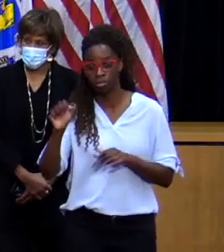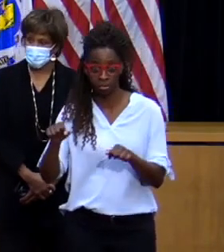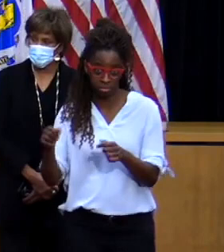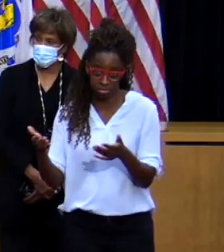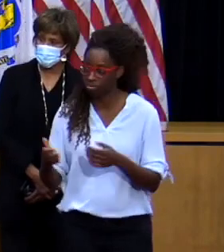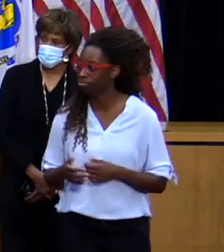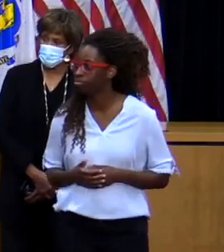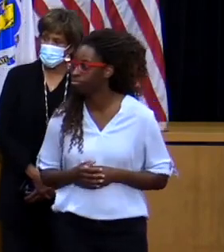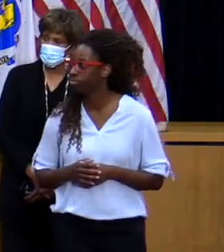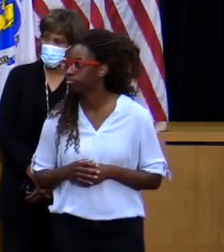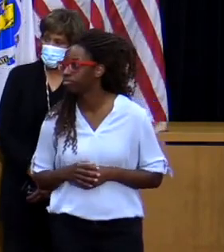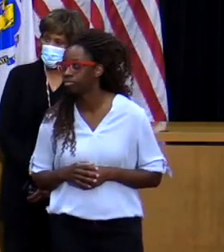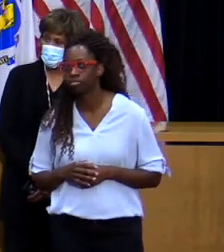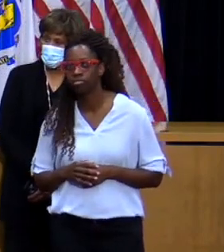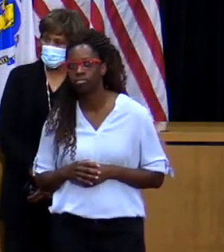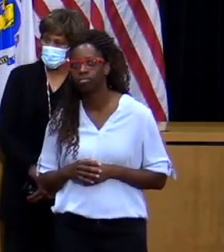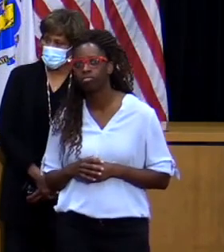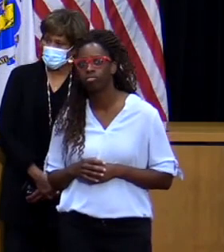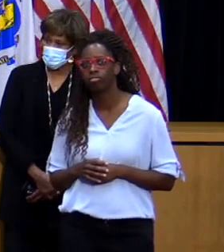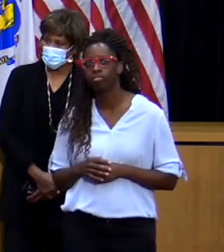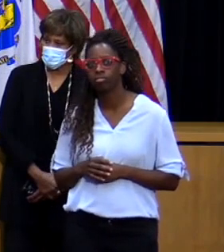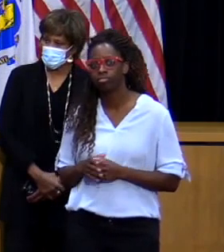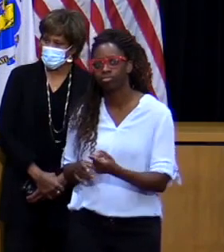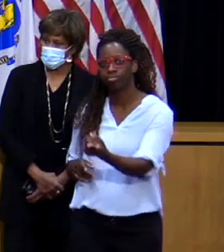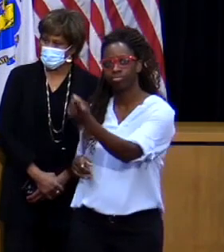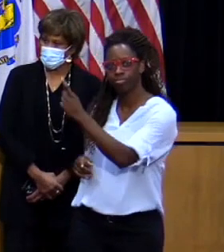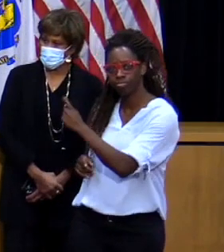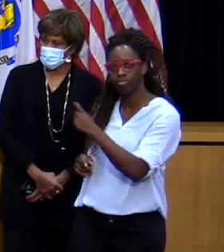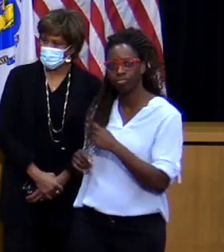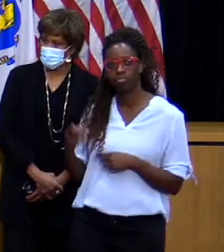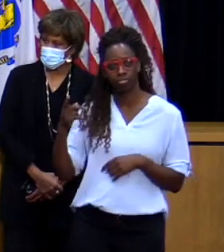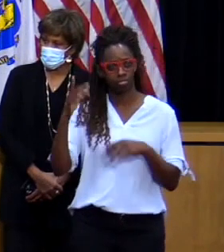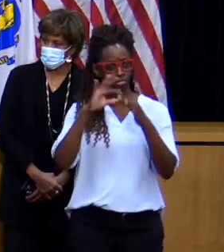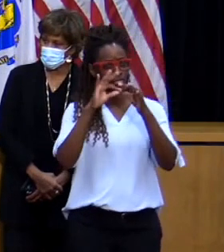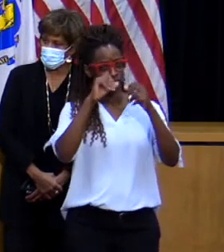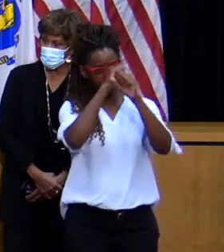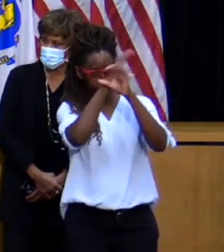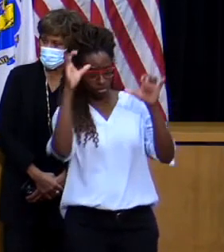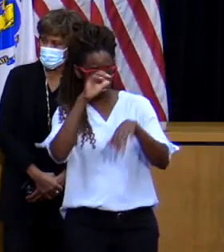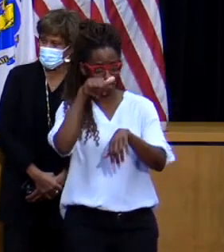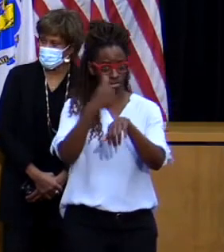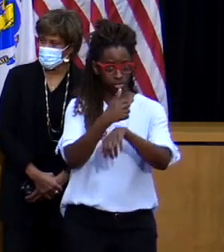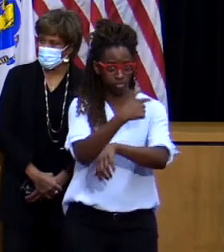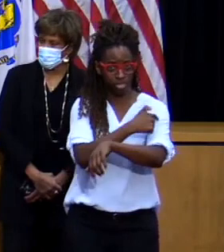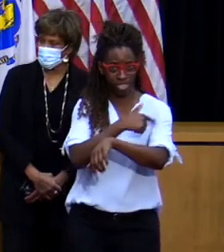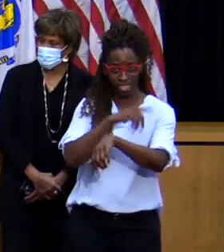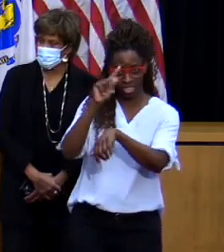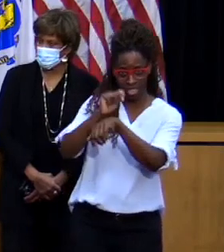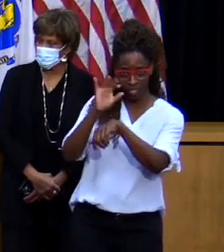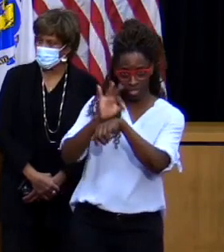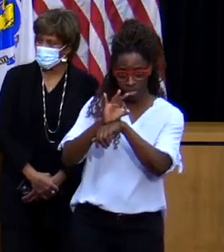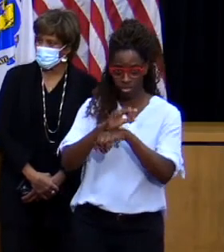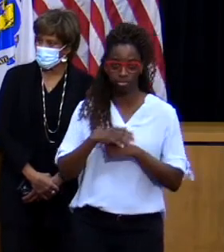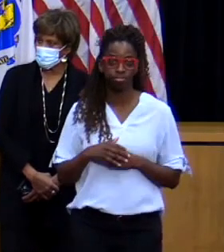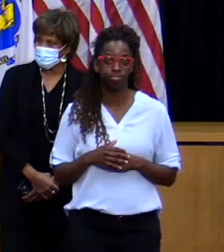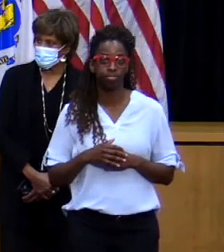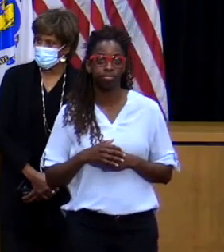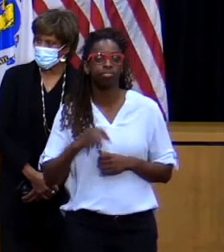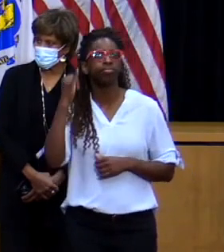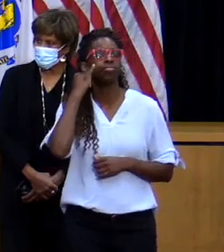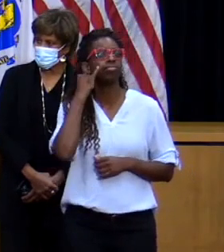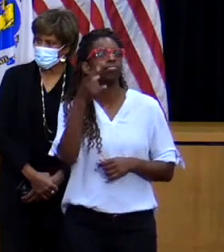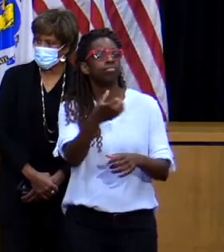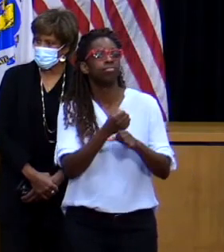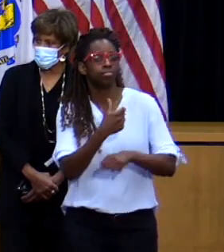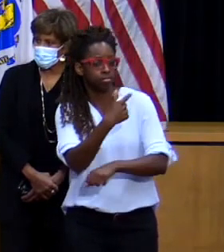vaccination passport or some proof that, hey, I got vaccinated, I can go to a concert? So I think so much of this depends on sufficient levels